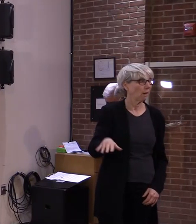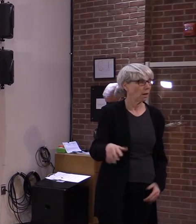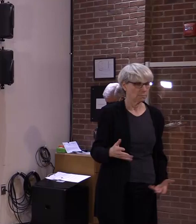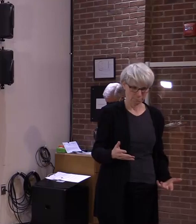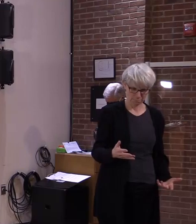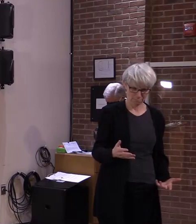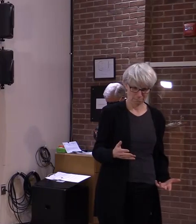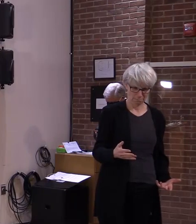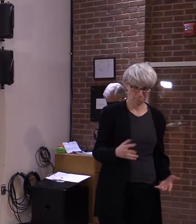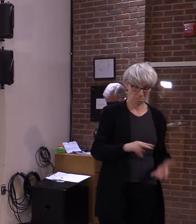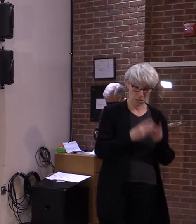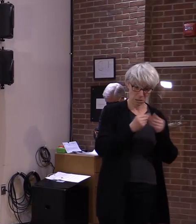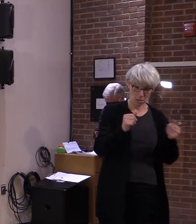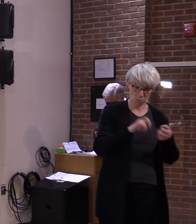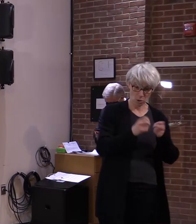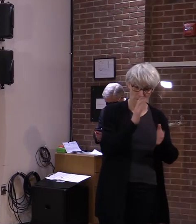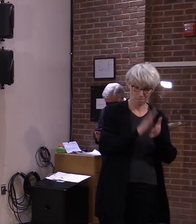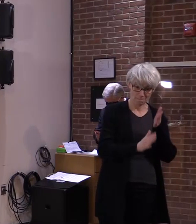things.